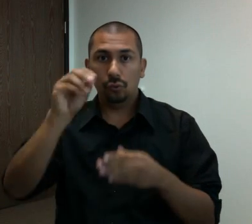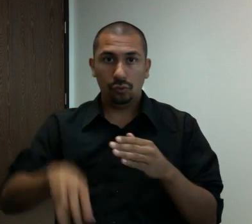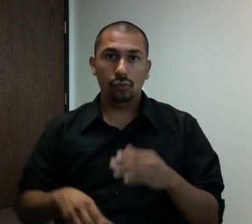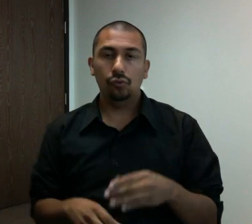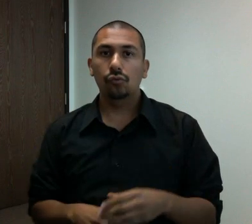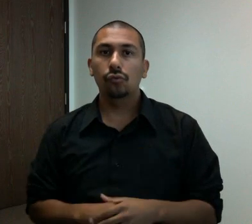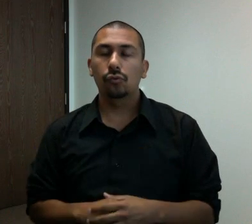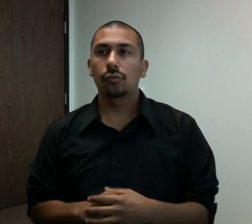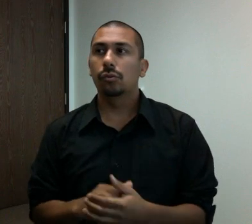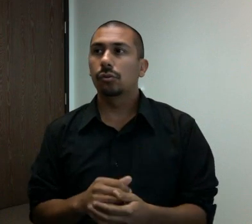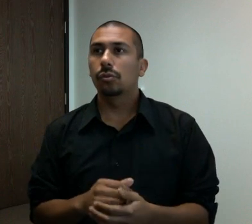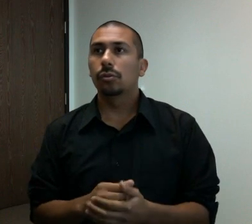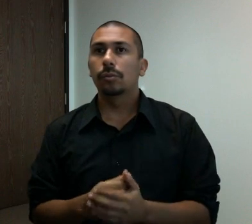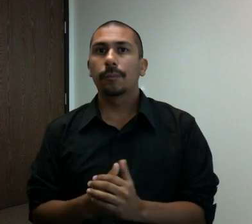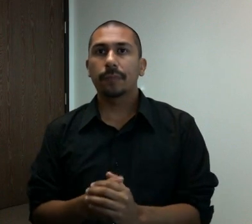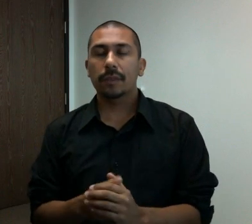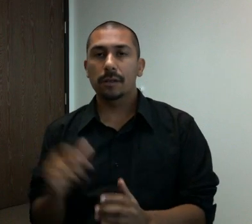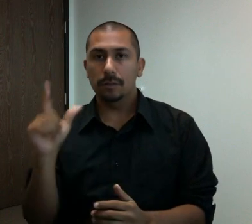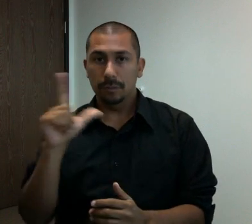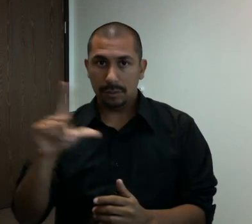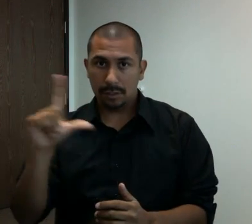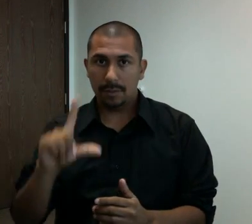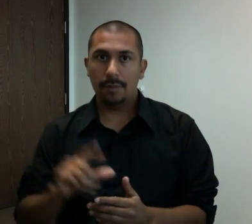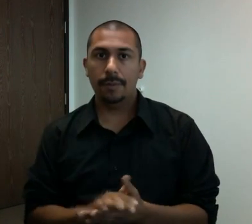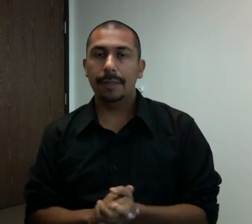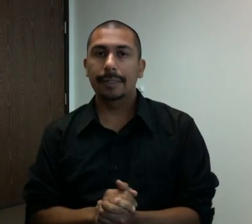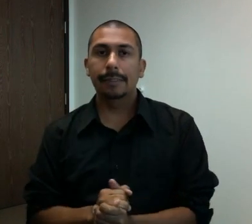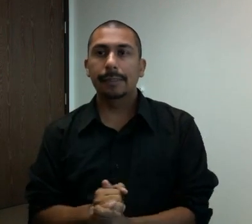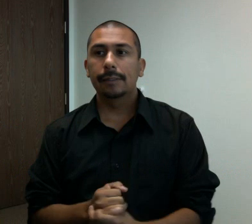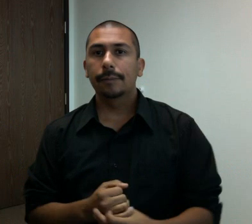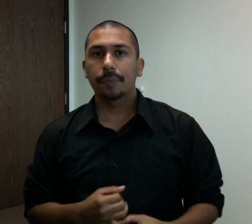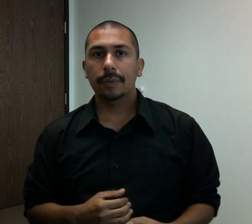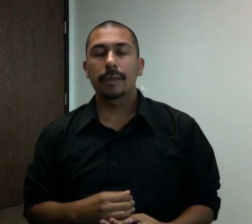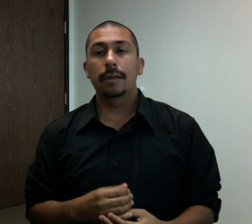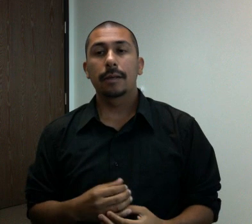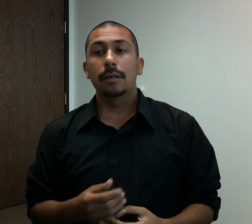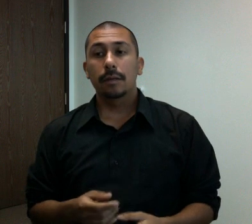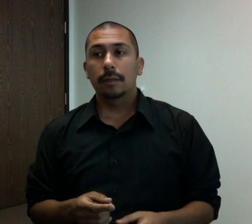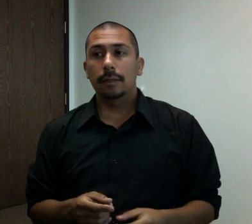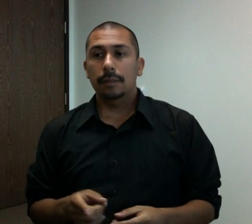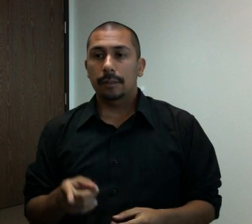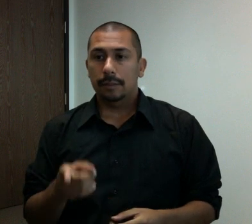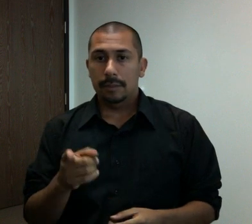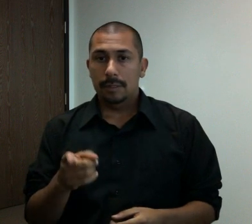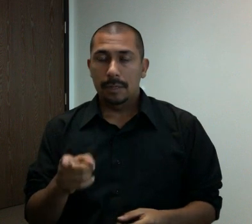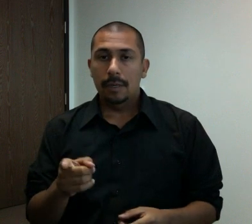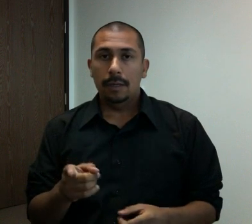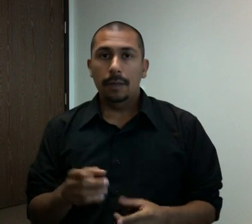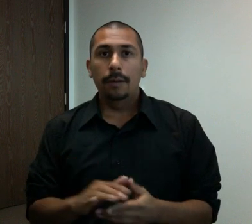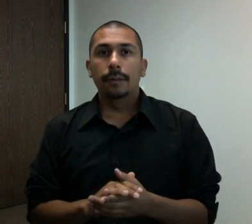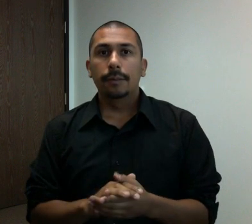getting exposure to the textbook writing and then writing from a journal or periodical or some such